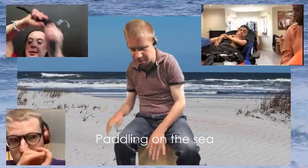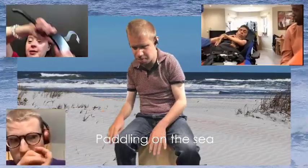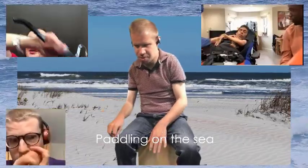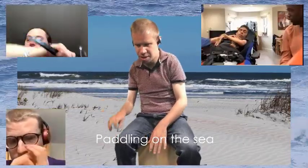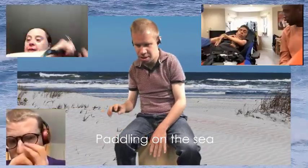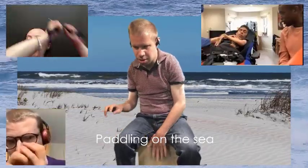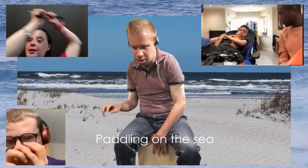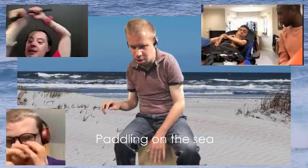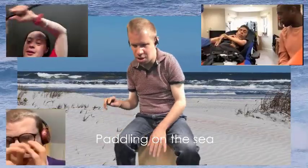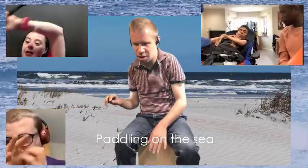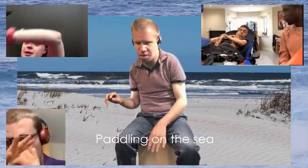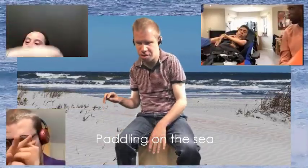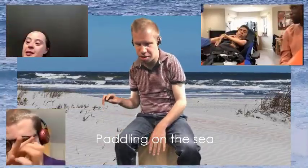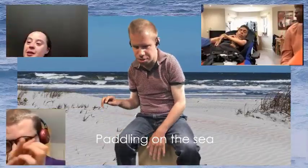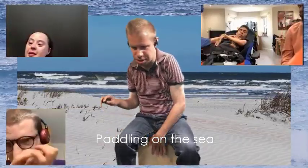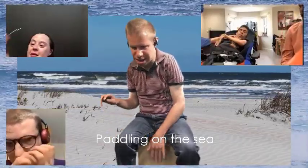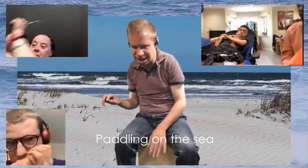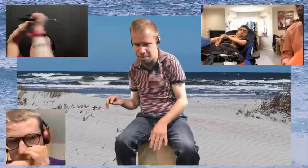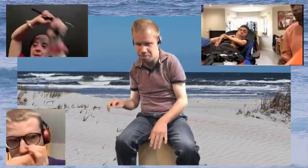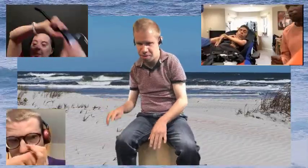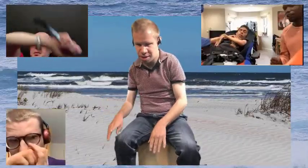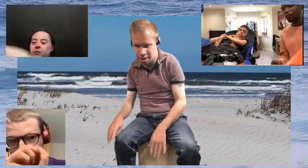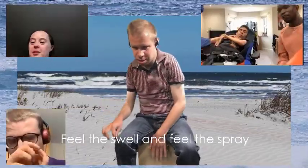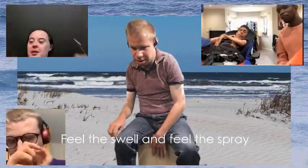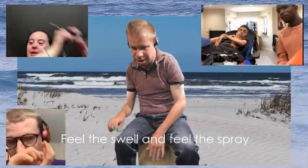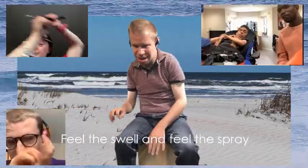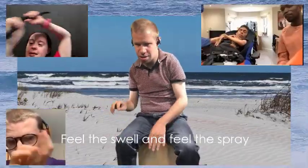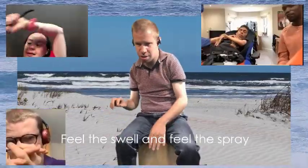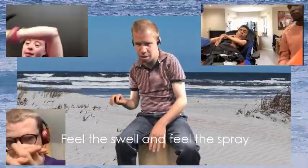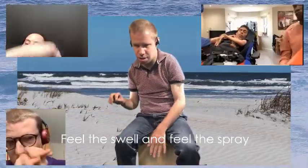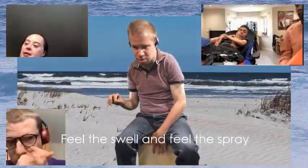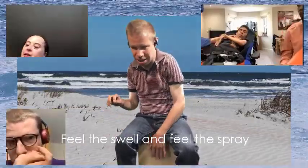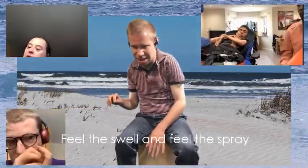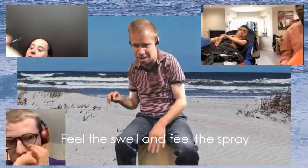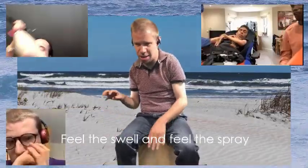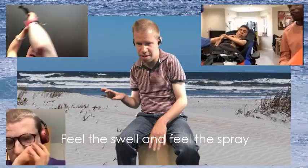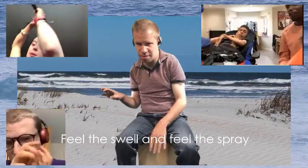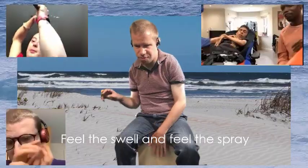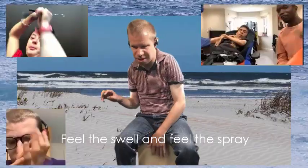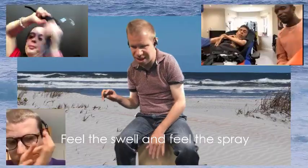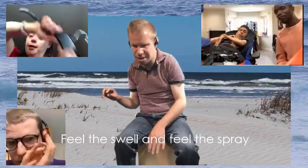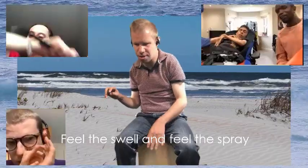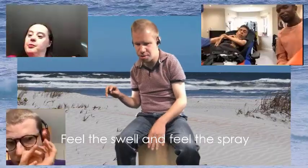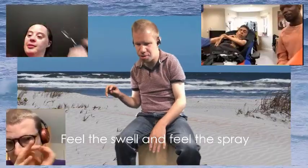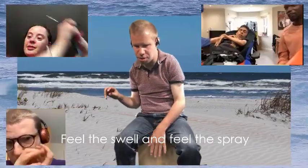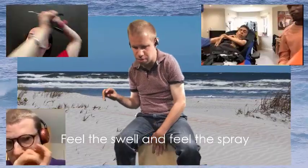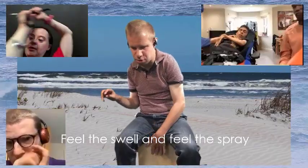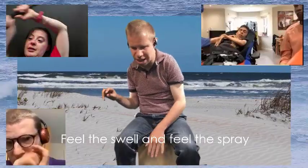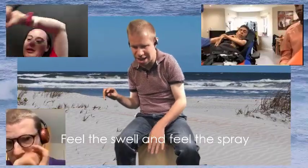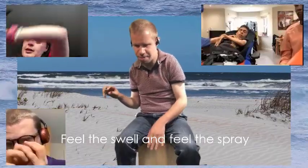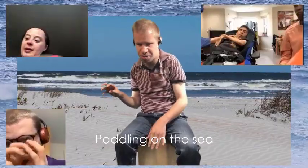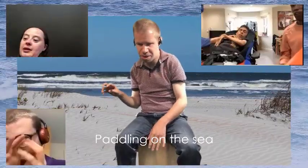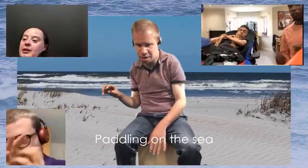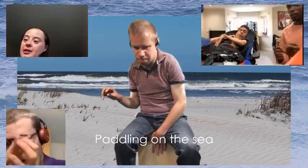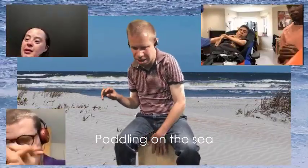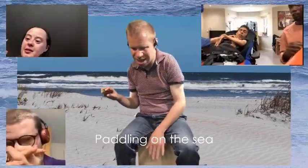paddling on the sea. Feel the swell and feel the